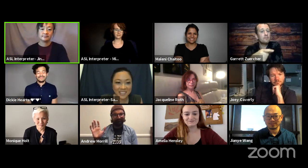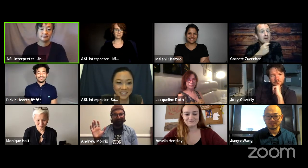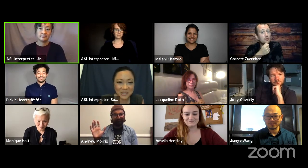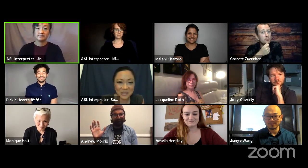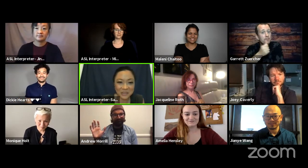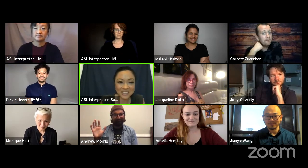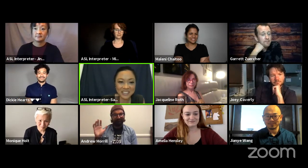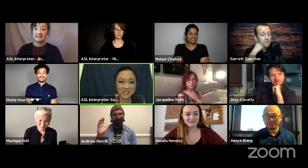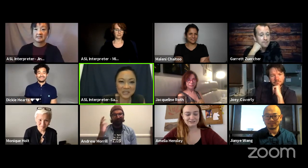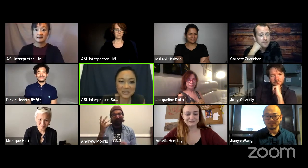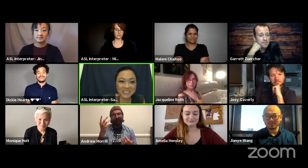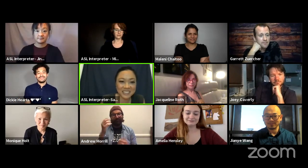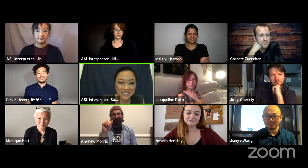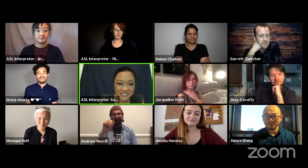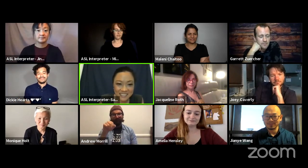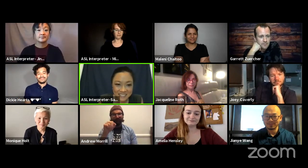I'll go, Andrew.